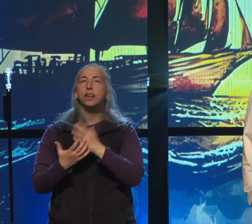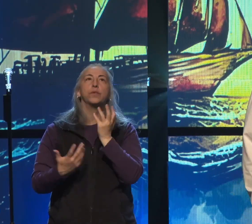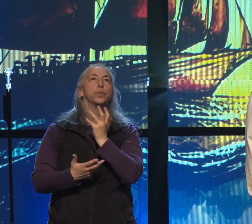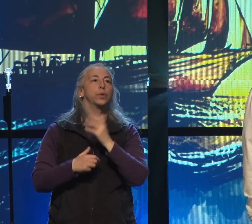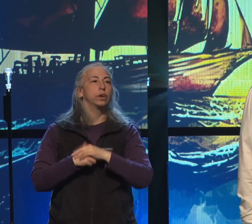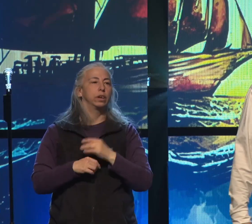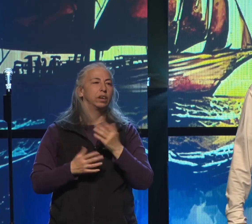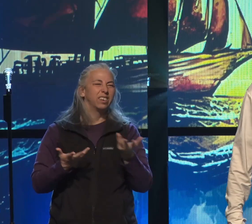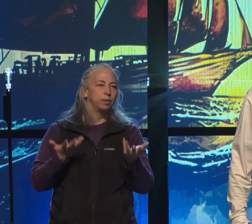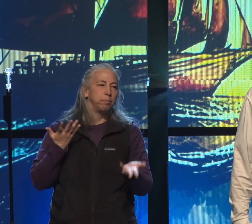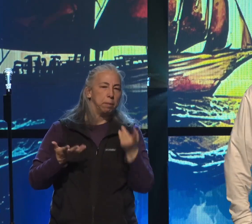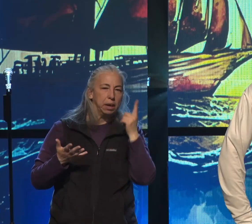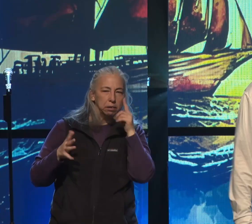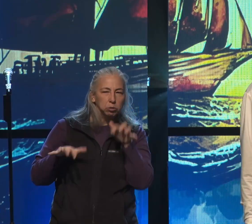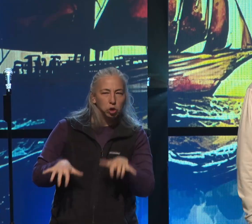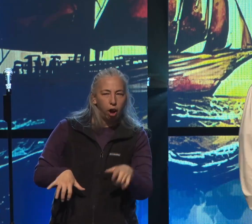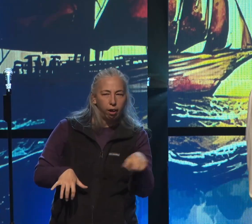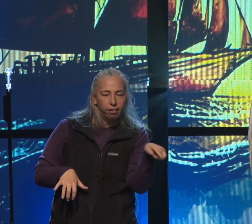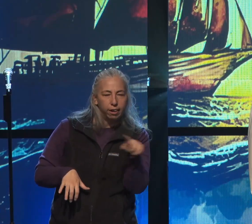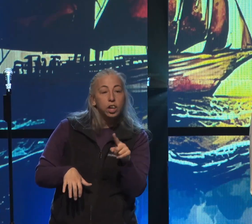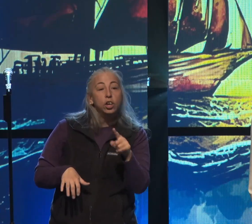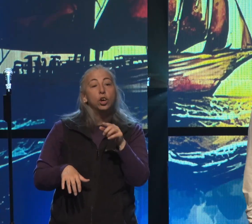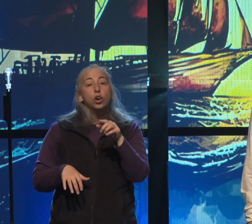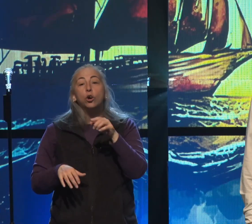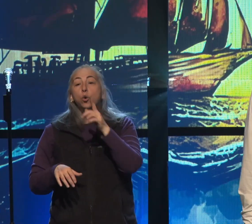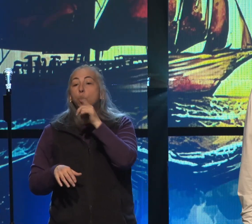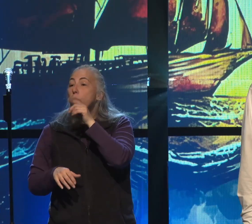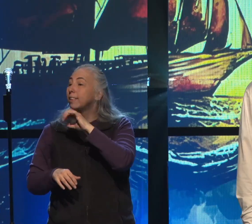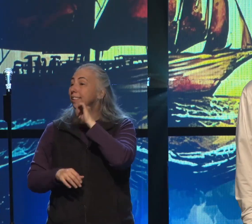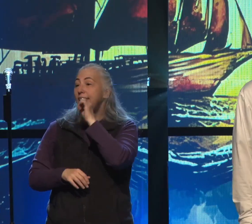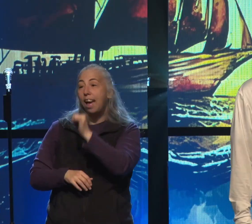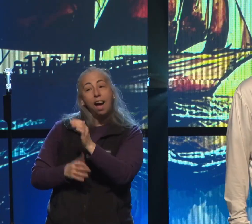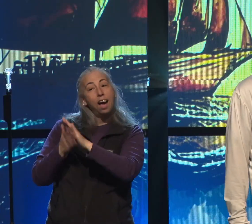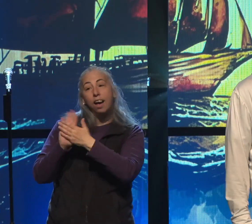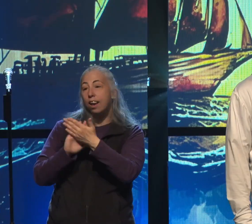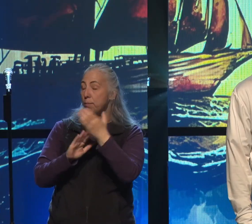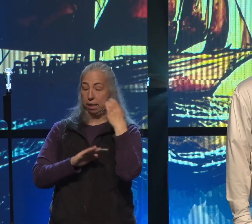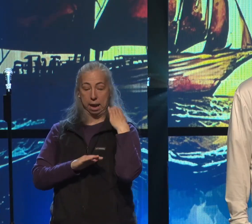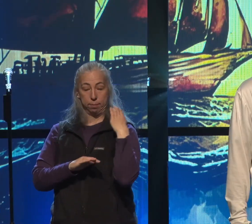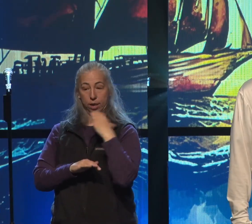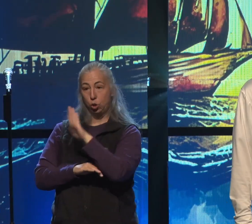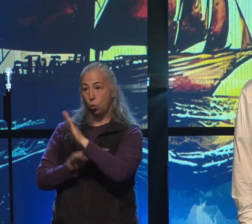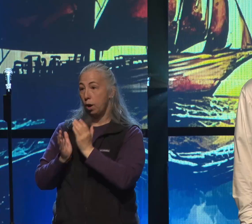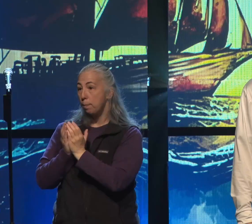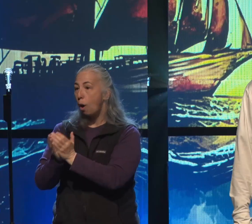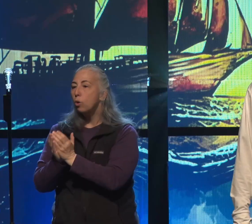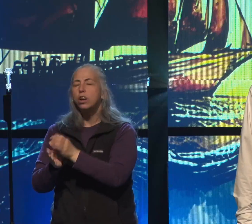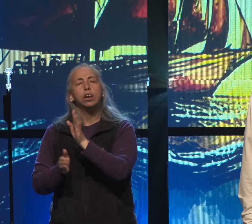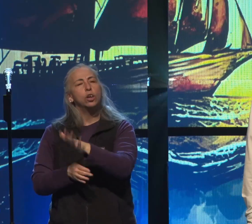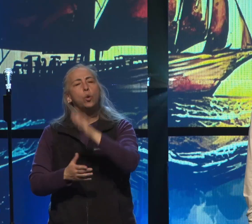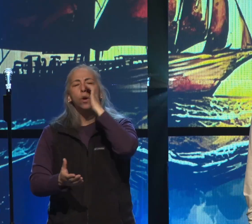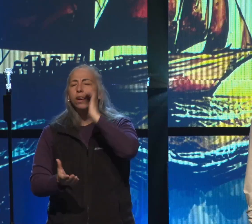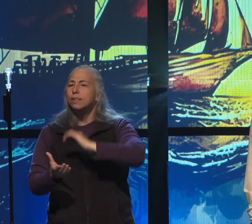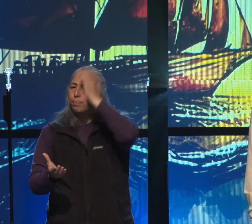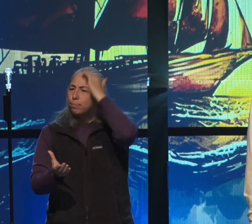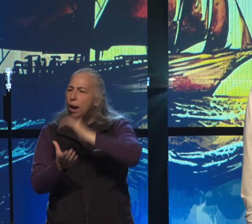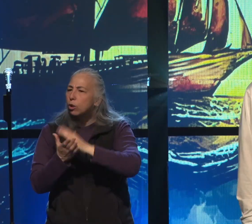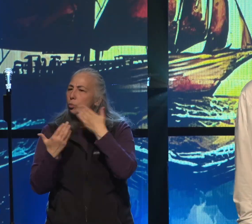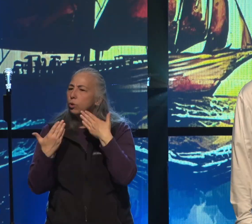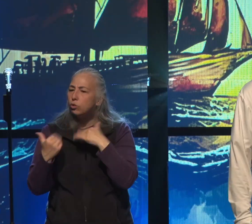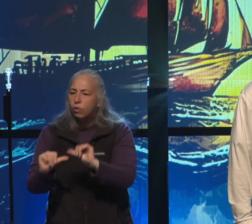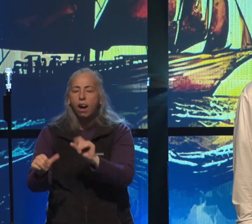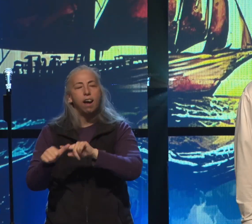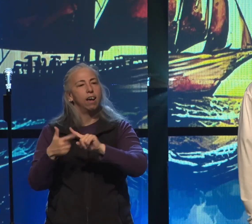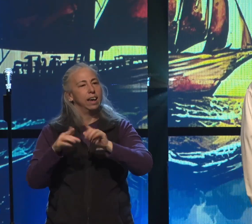to you. You know who is not going to captain your boat? I mean, I'm telling you, your spouse will try to, your kids will try to, your parents will try to,